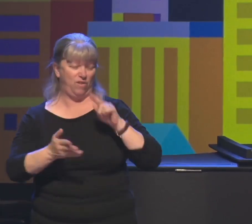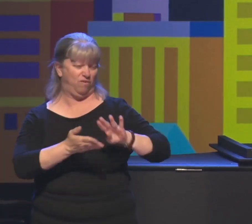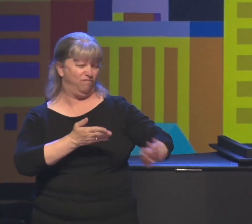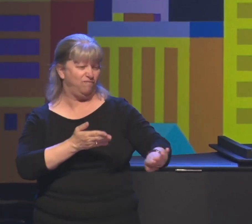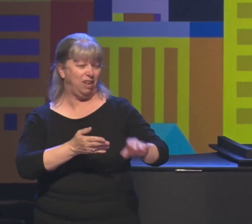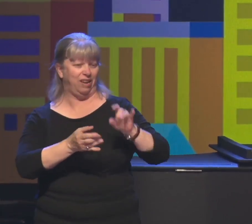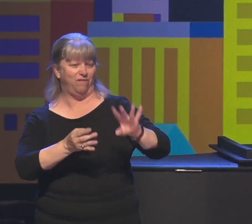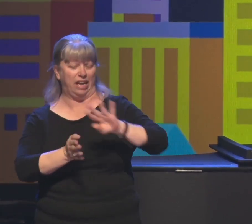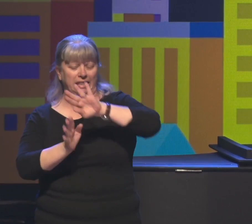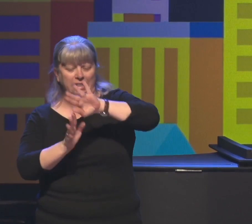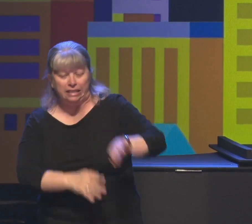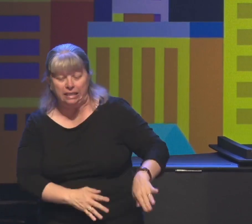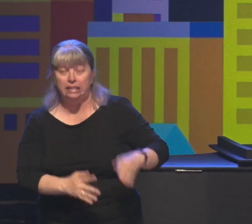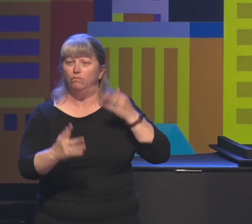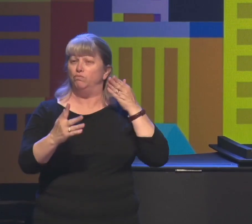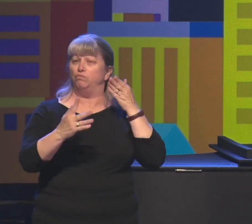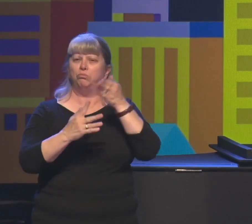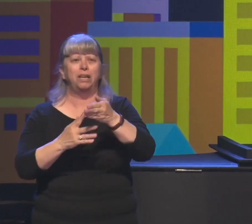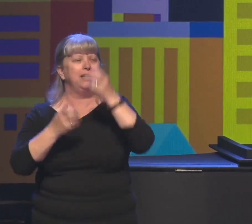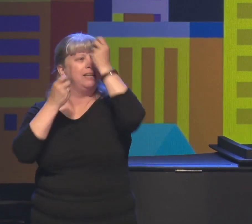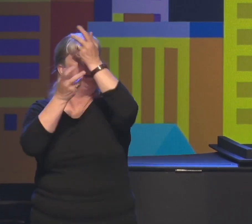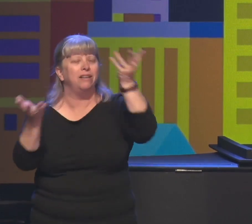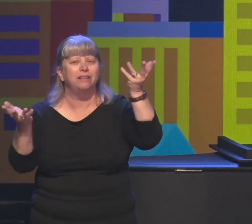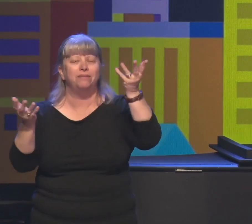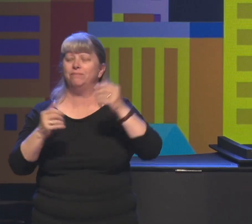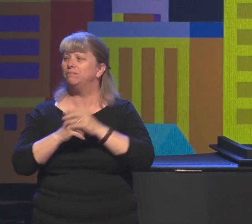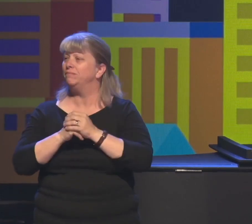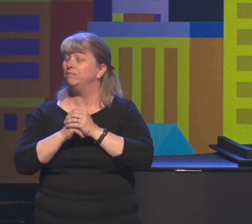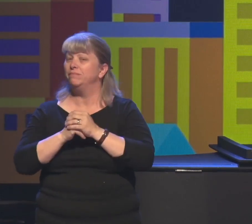violence. But it breaks in and it says,